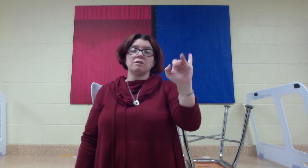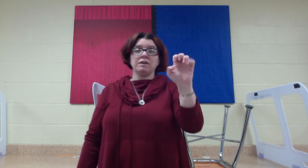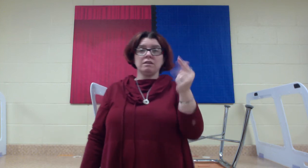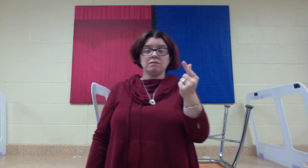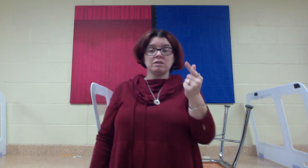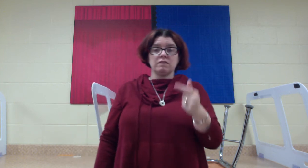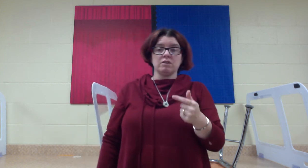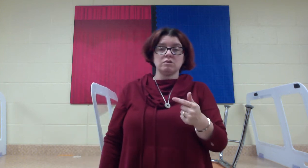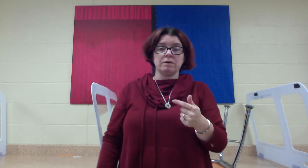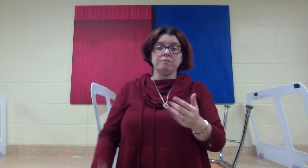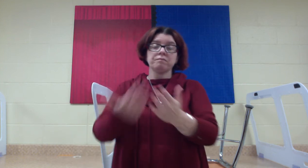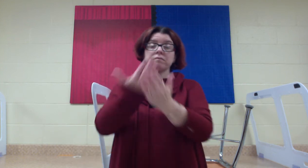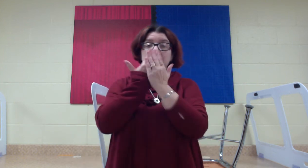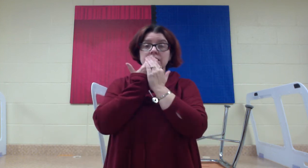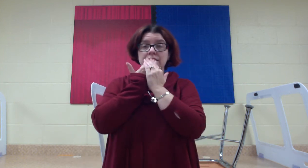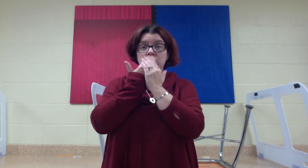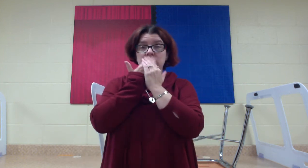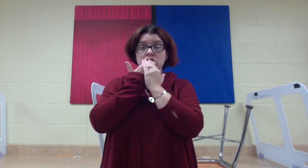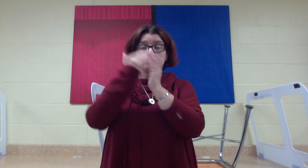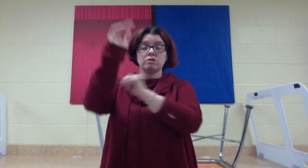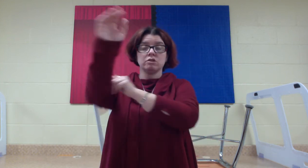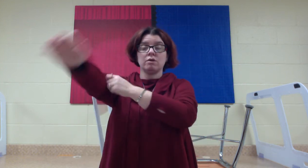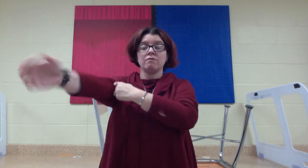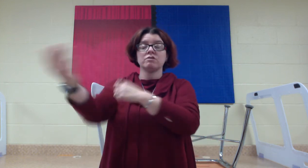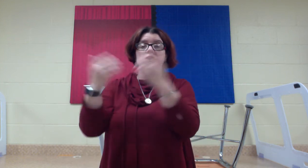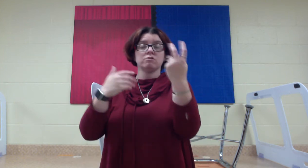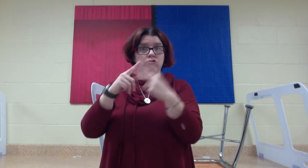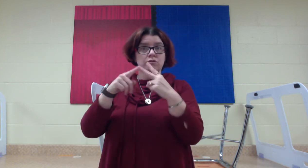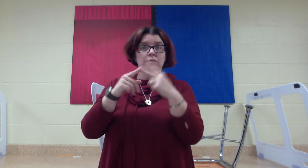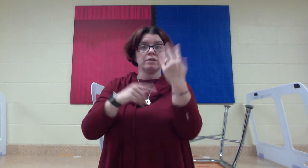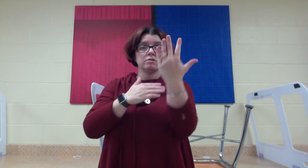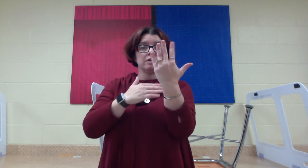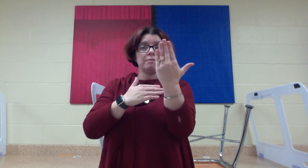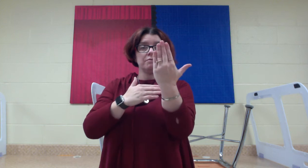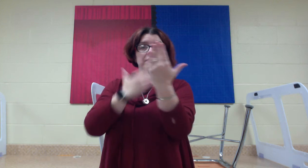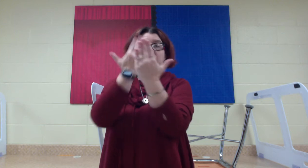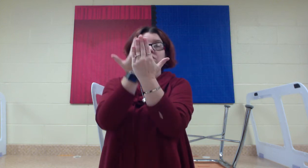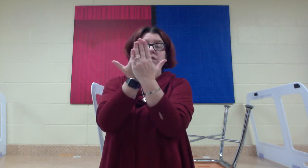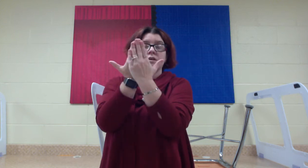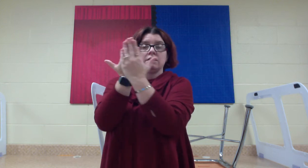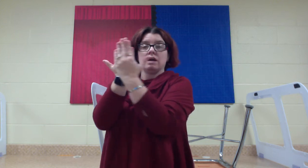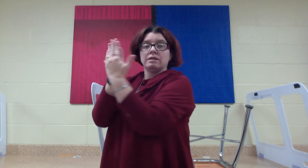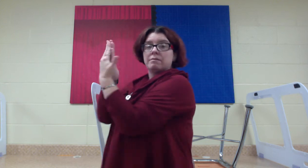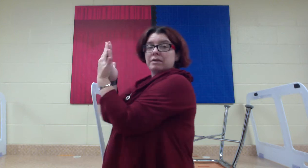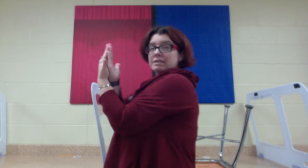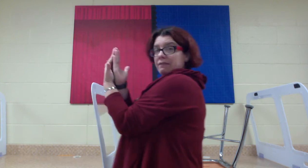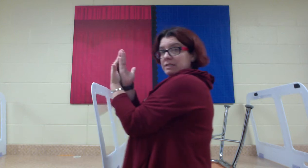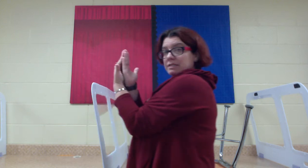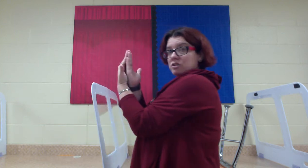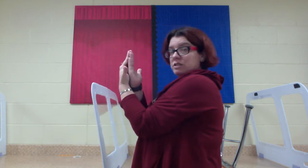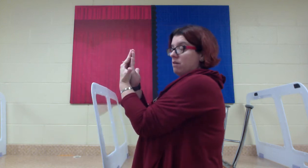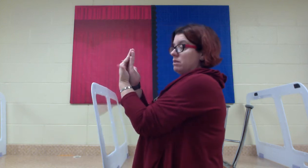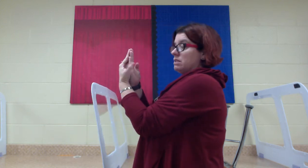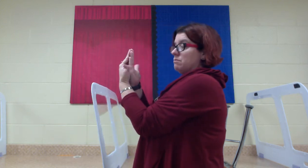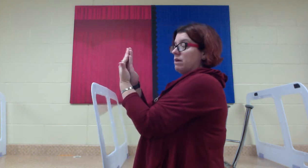Stuffing is finger spell. Sandwich. So you have your, it's two different ways. Dominant five. Non-dominant's on the inside. you see how it is? Thumbs are